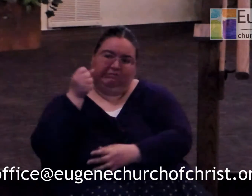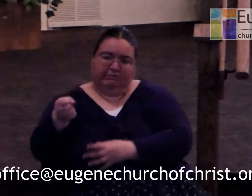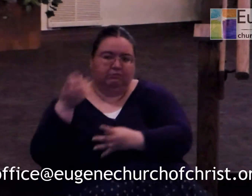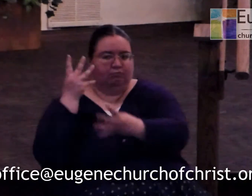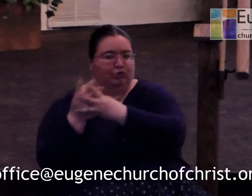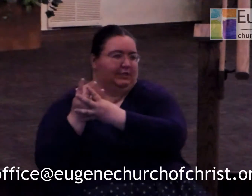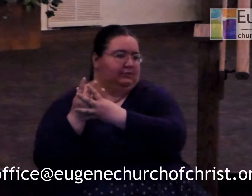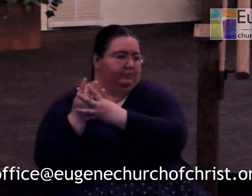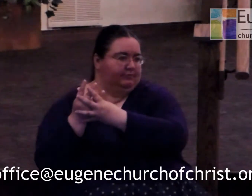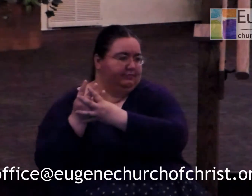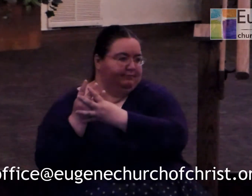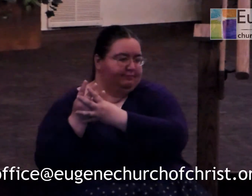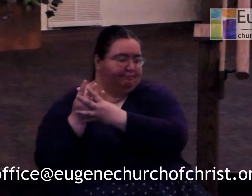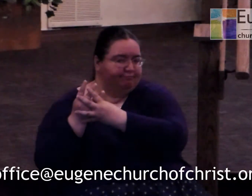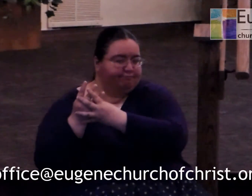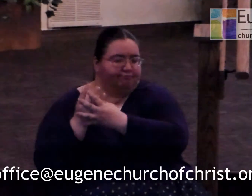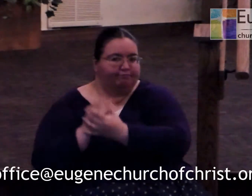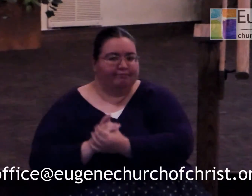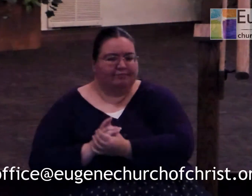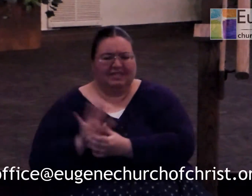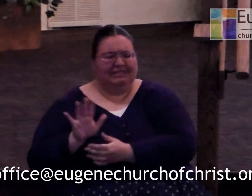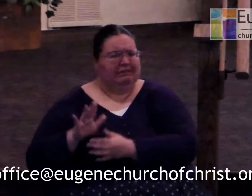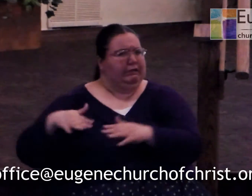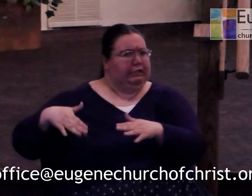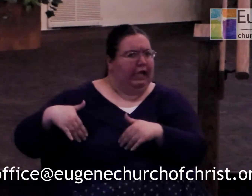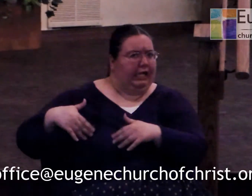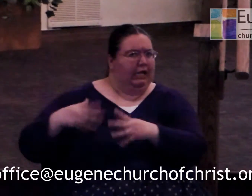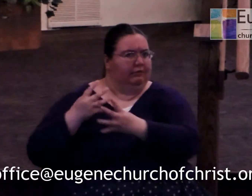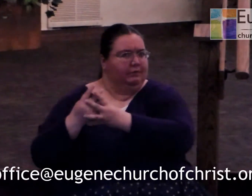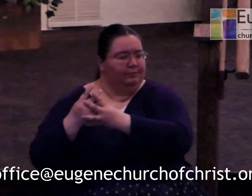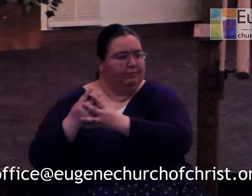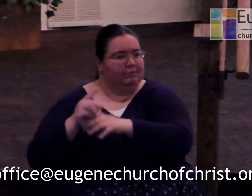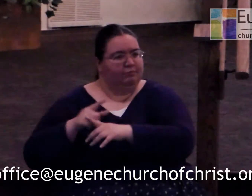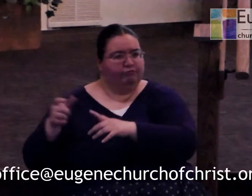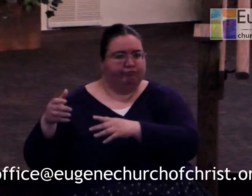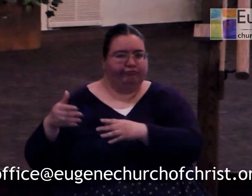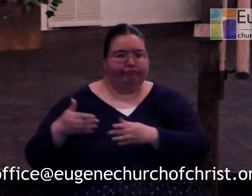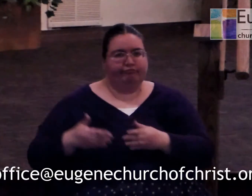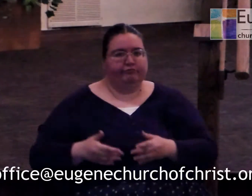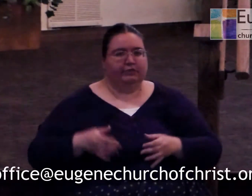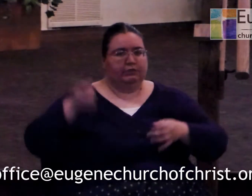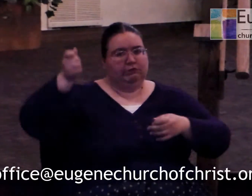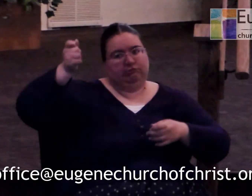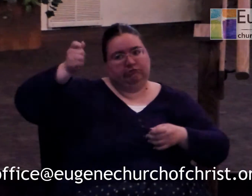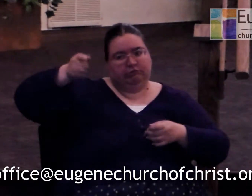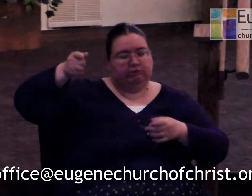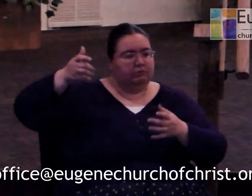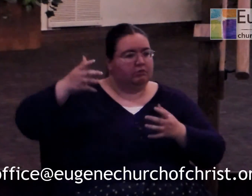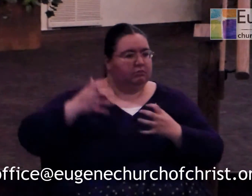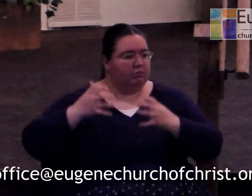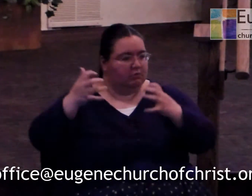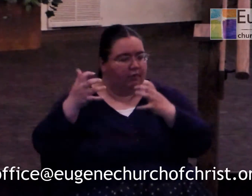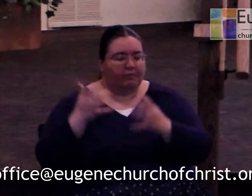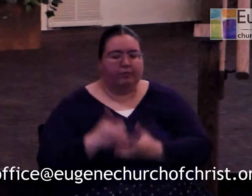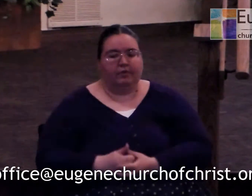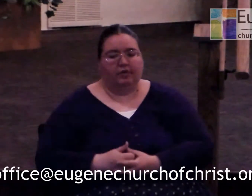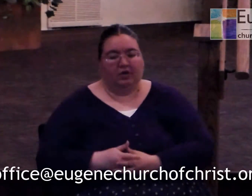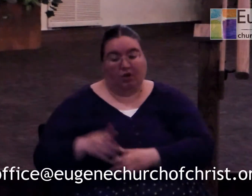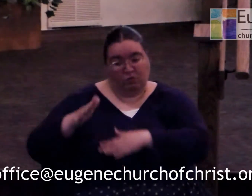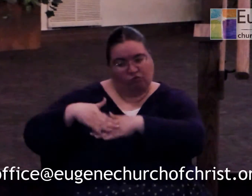are not in prison yet. They're before the Sanhedrin, and they are being warned about the things that they are doing. And what are the things